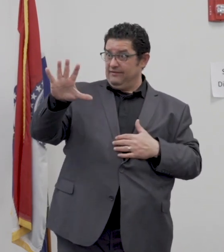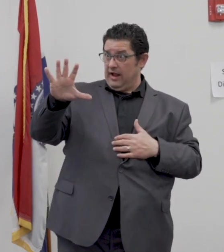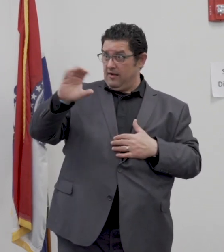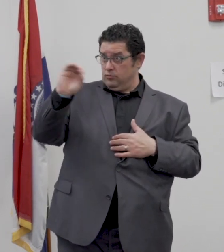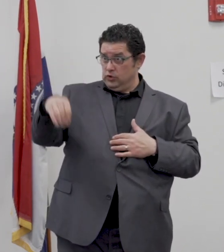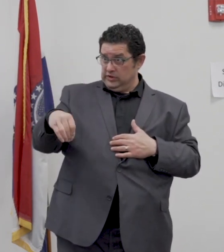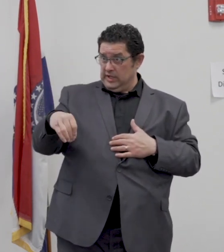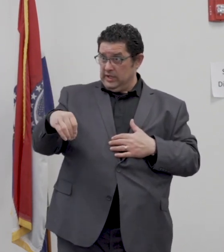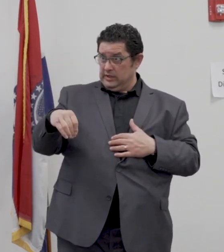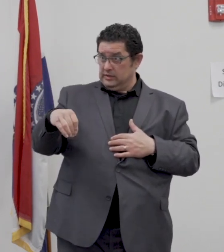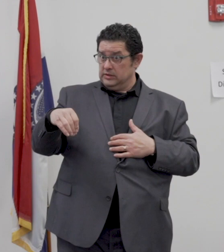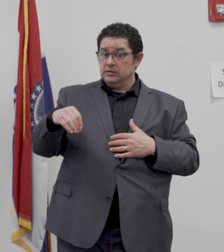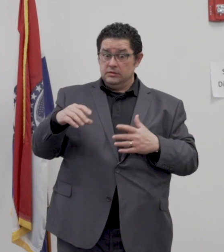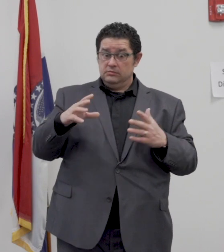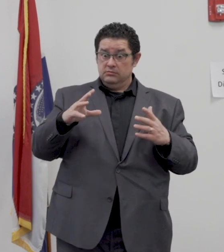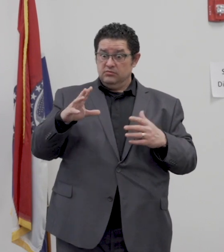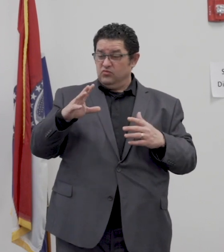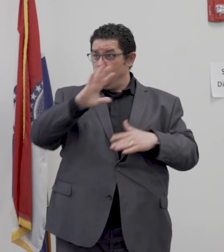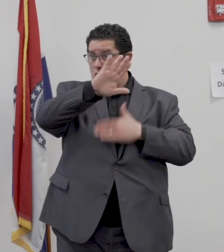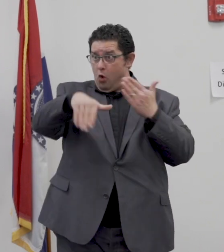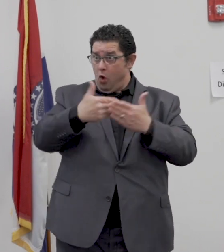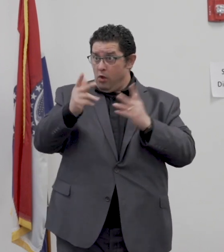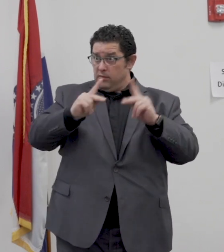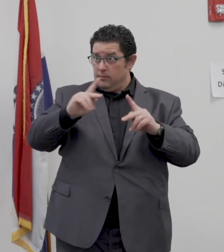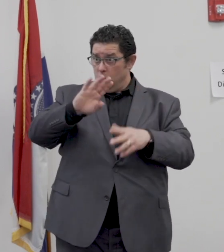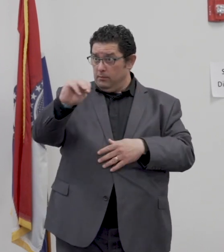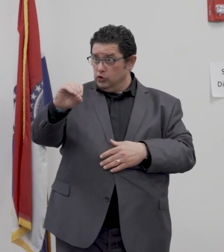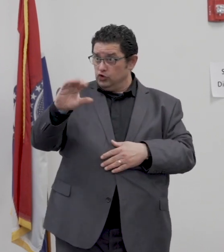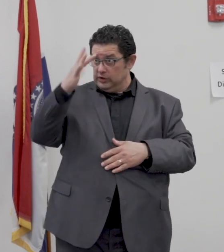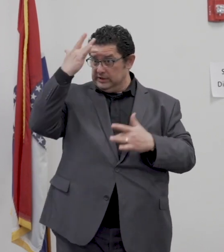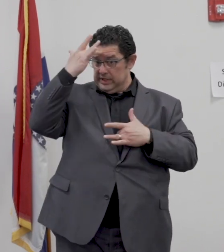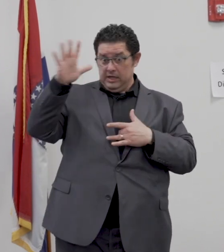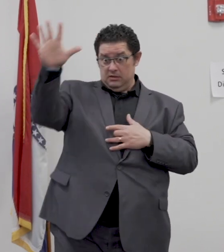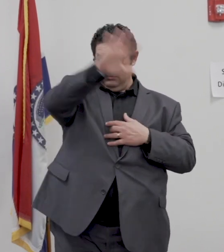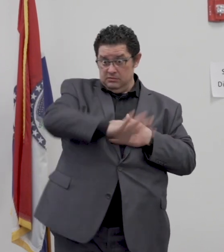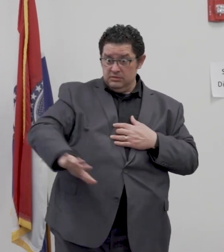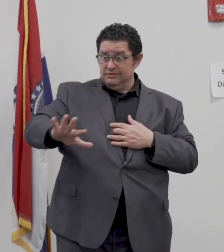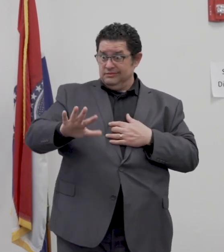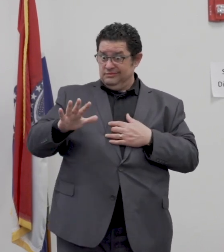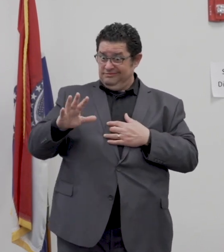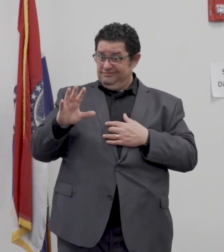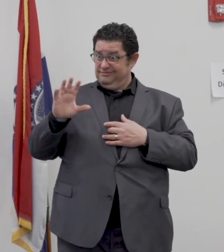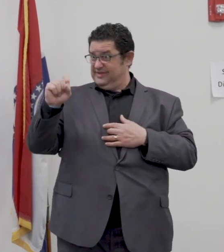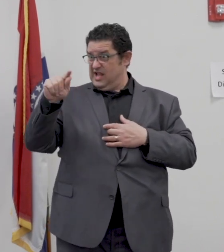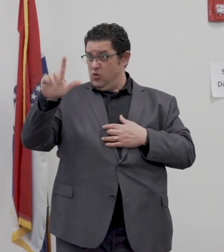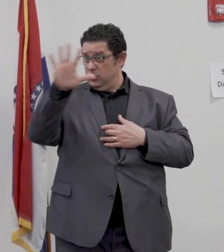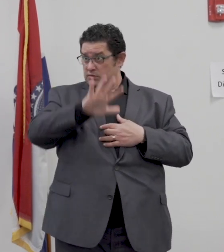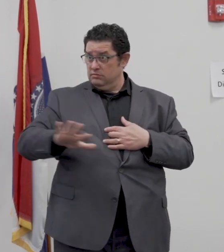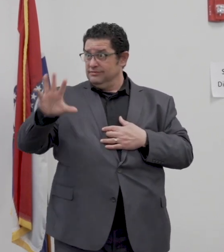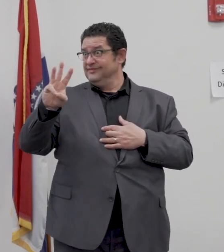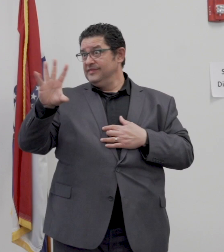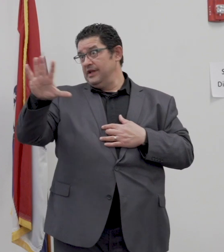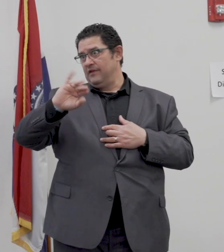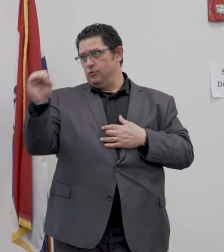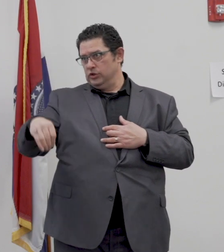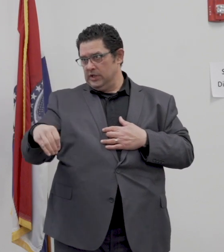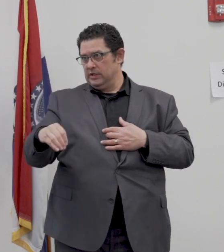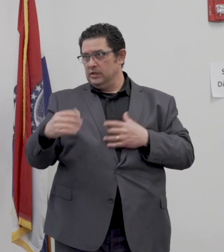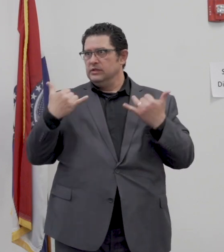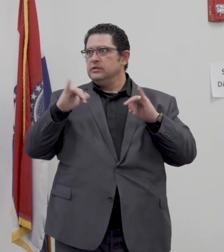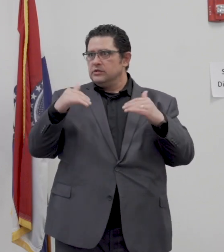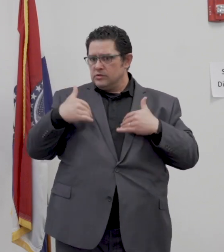Missouri are here in St. Louis County. We still have a significant number of our tests that are